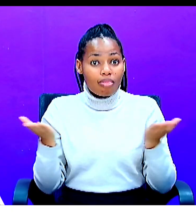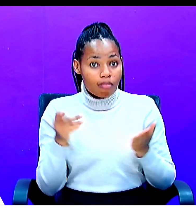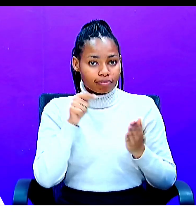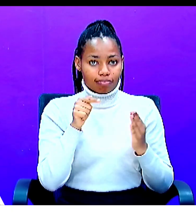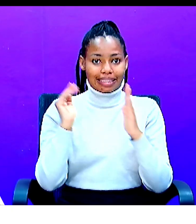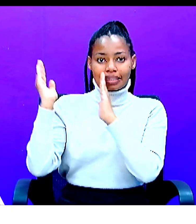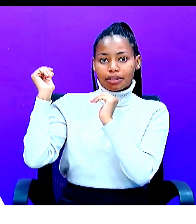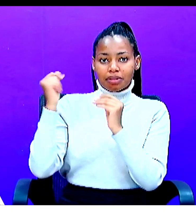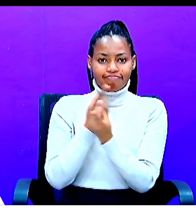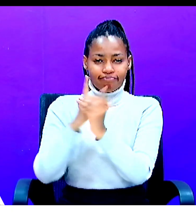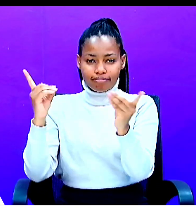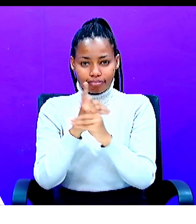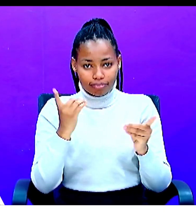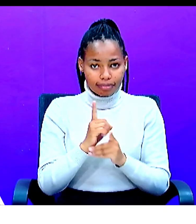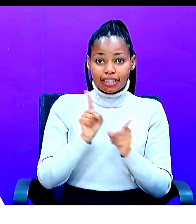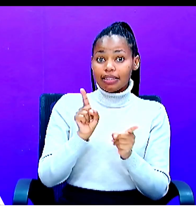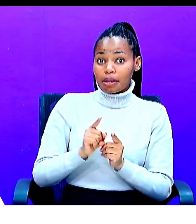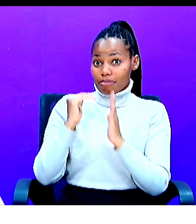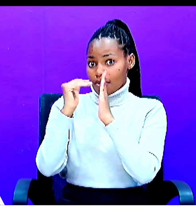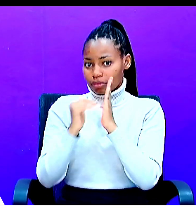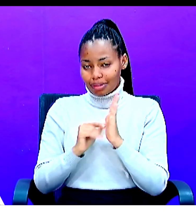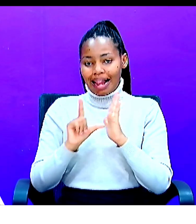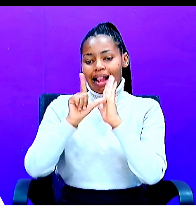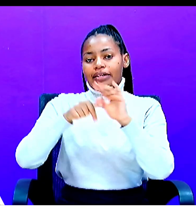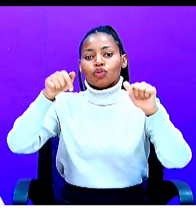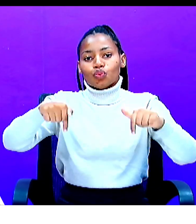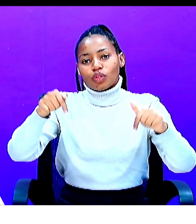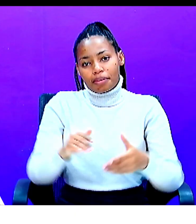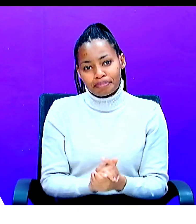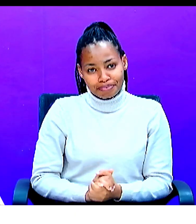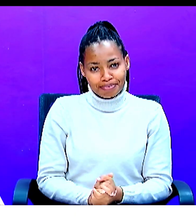is expected to deliver the keynote address later today.